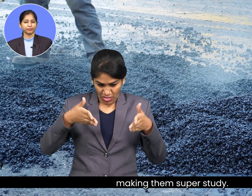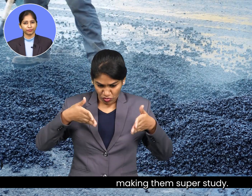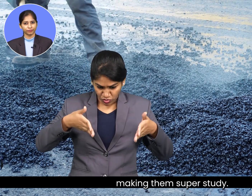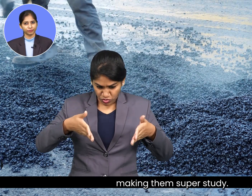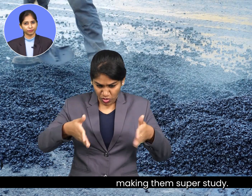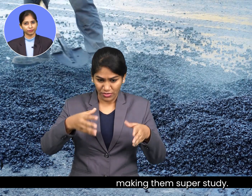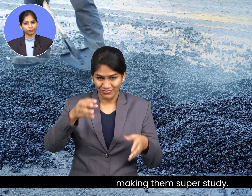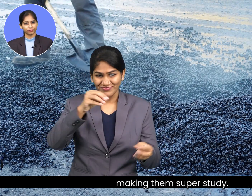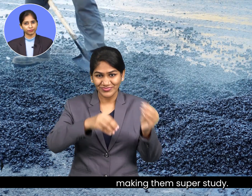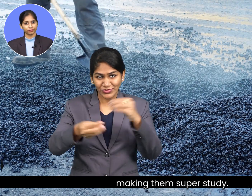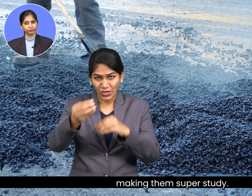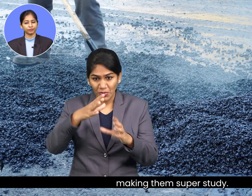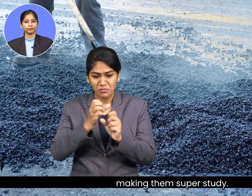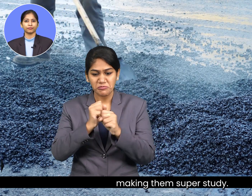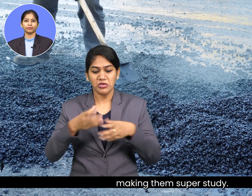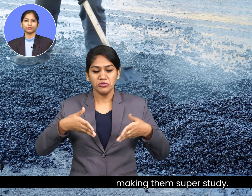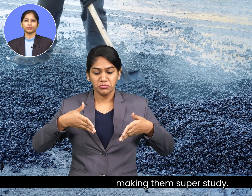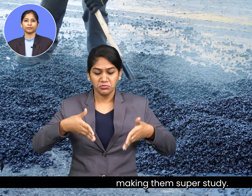sturdy.